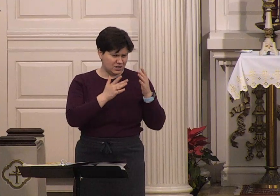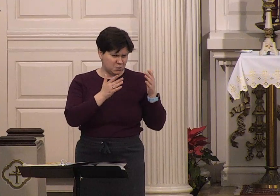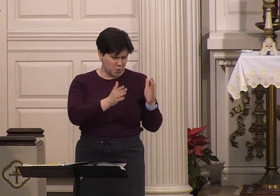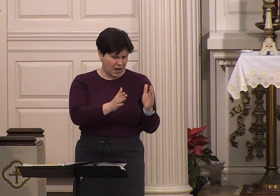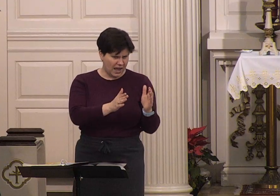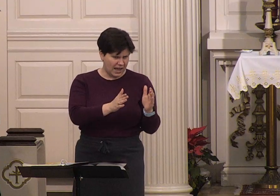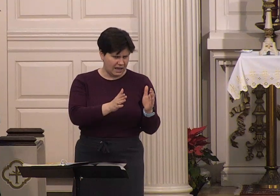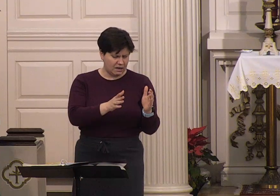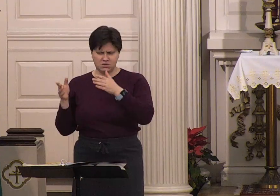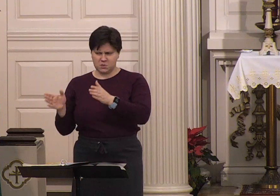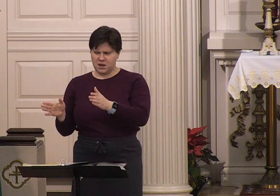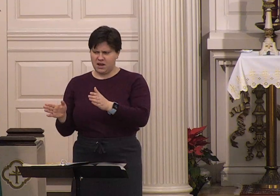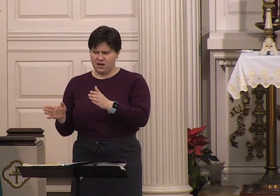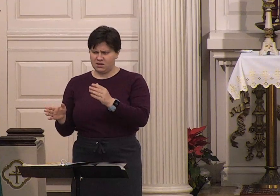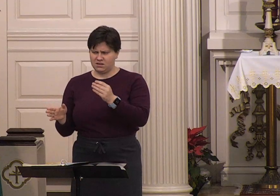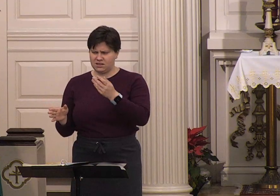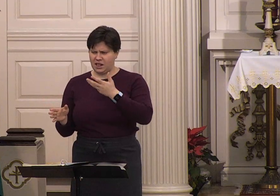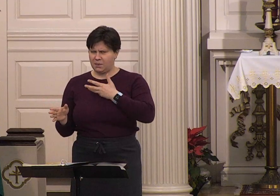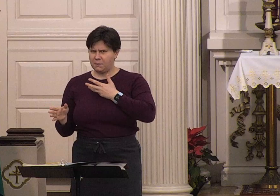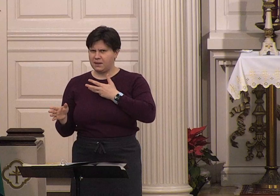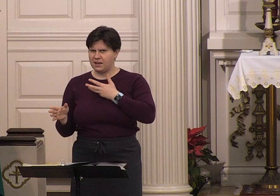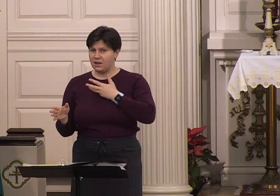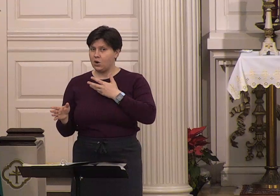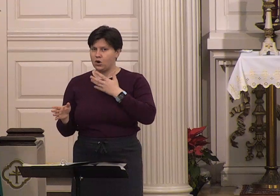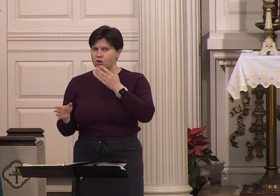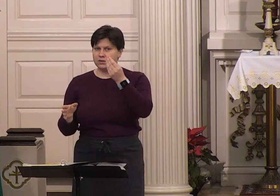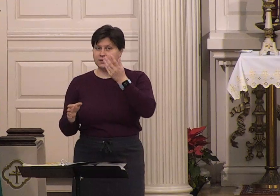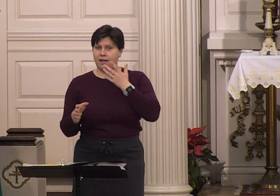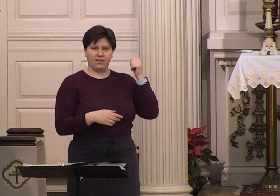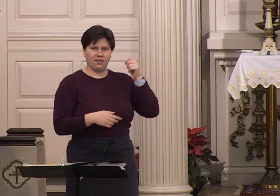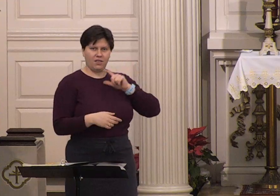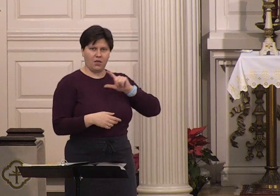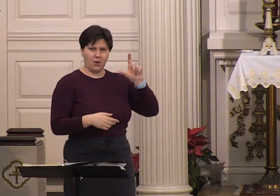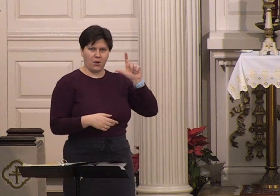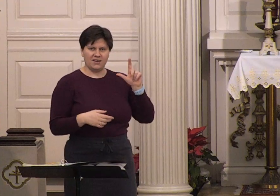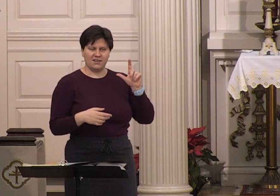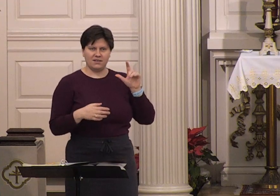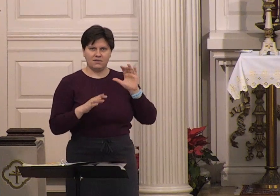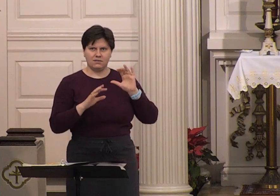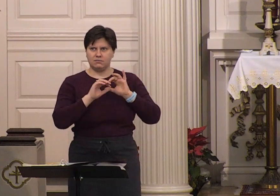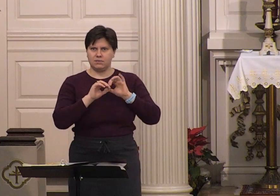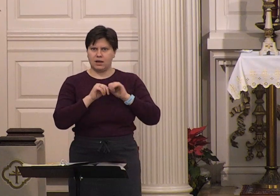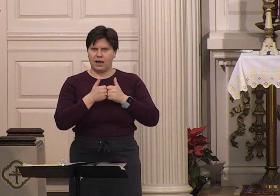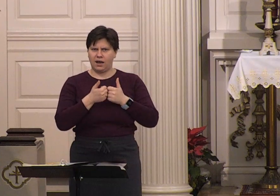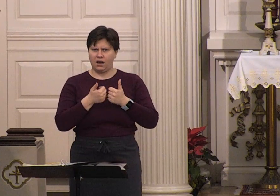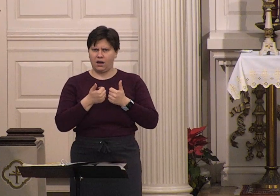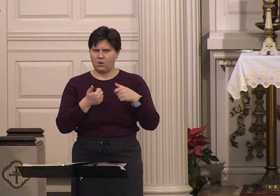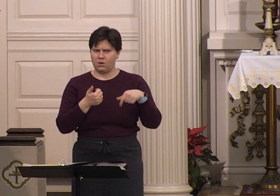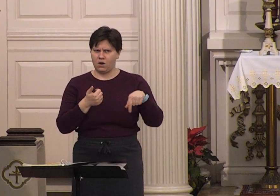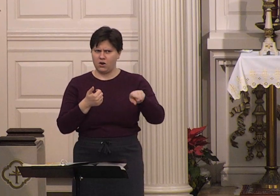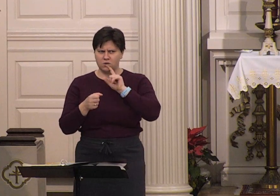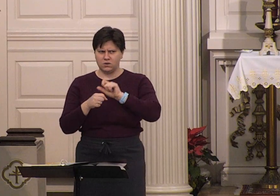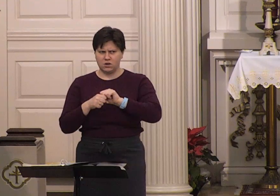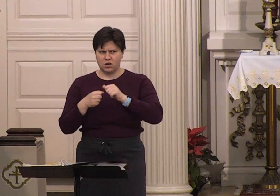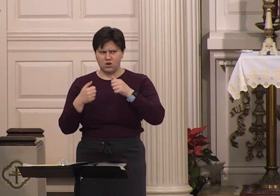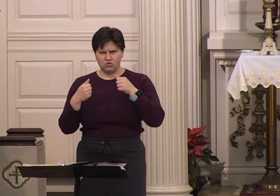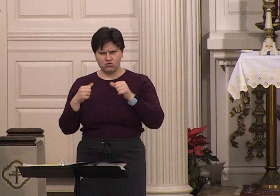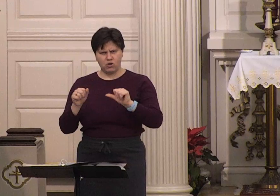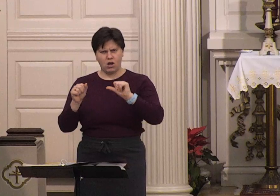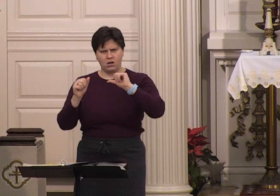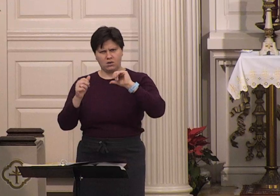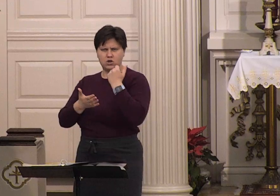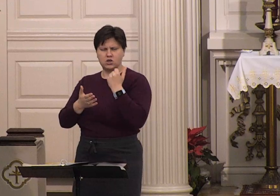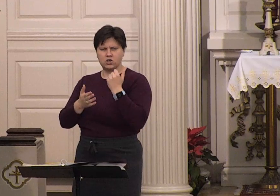me, or actually tell the Lord, how right now, or when you go home, you are trying to procure